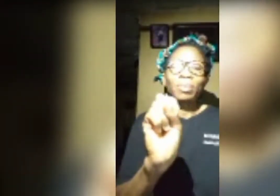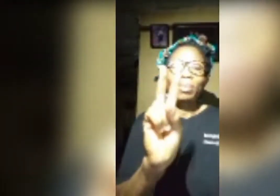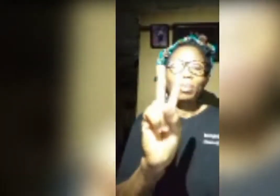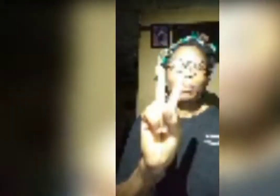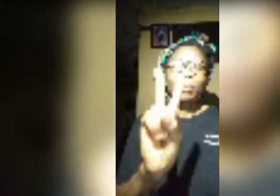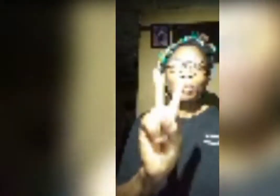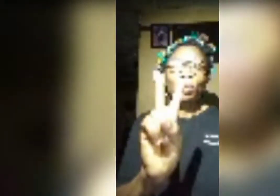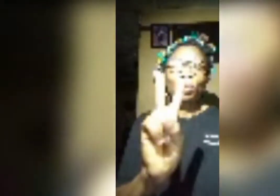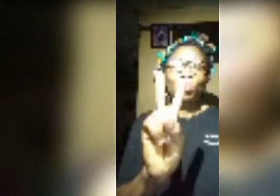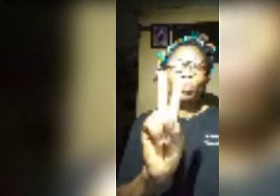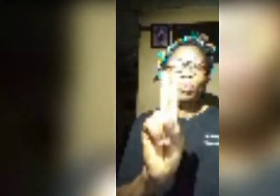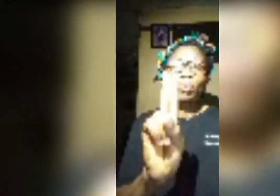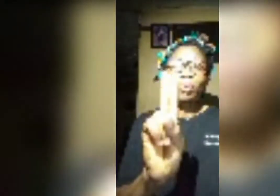2.